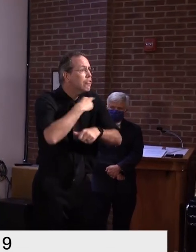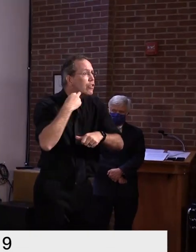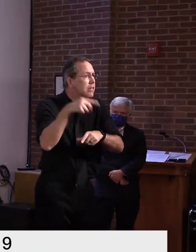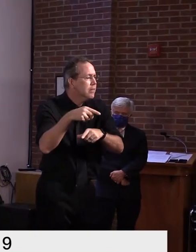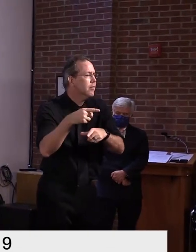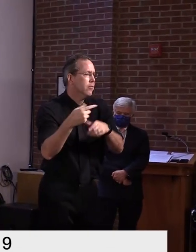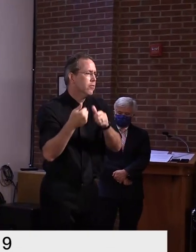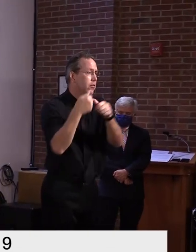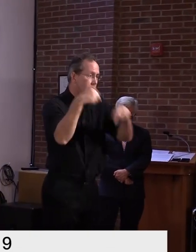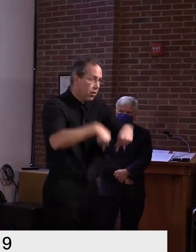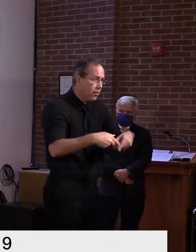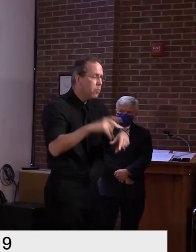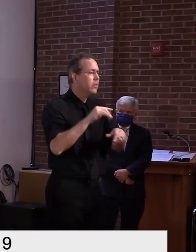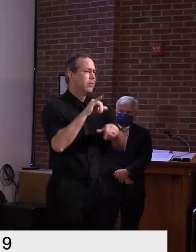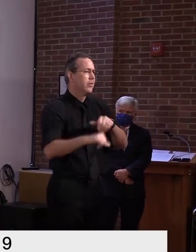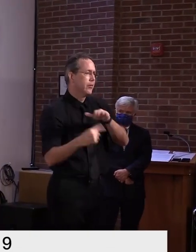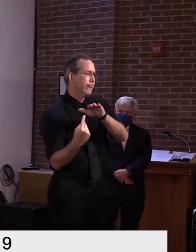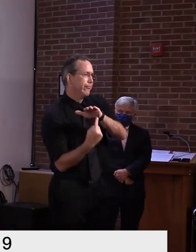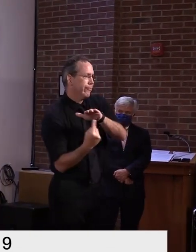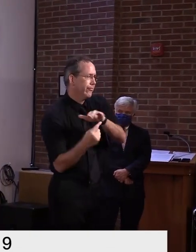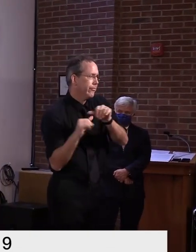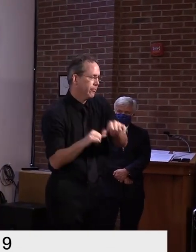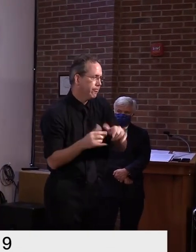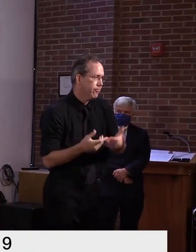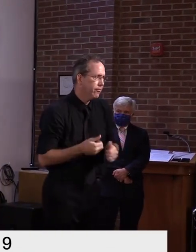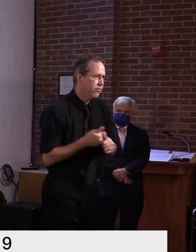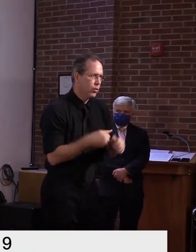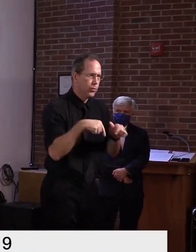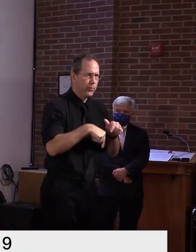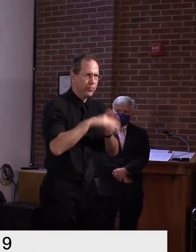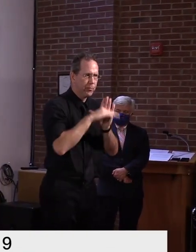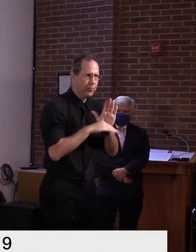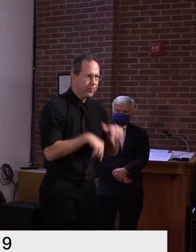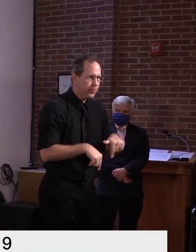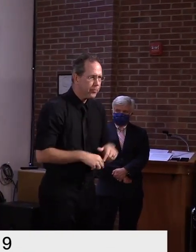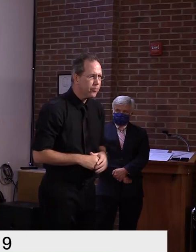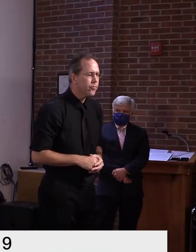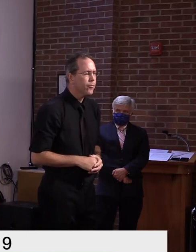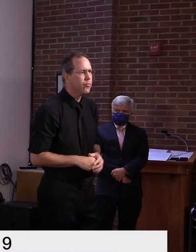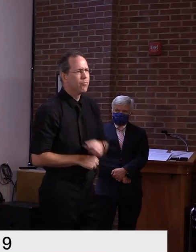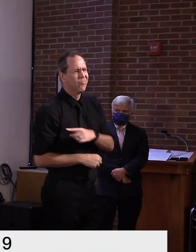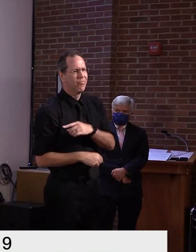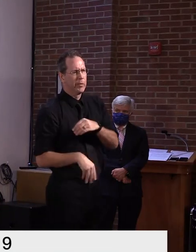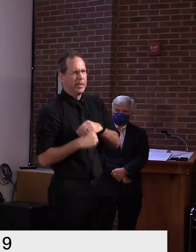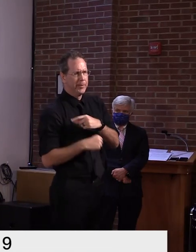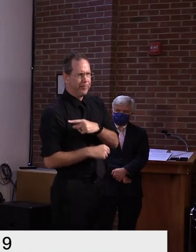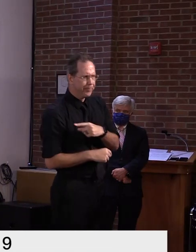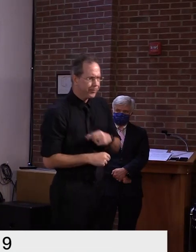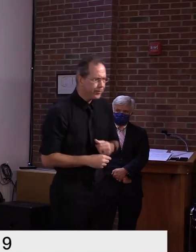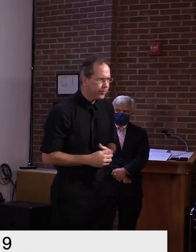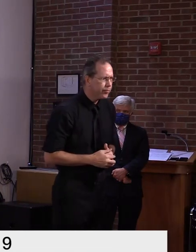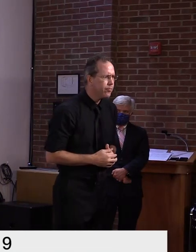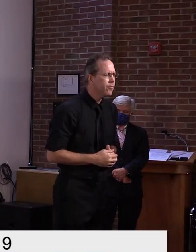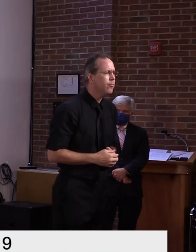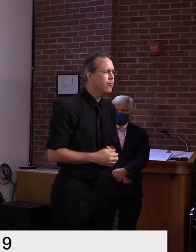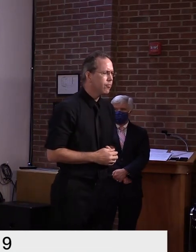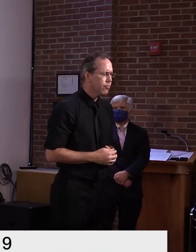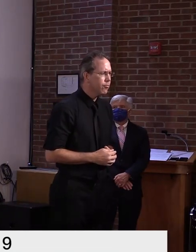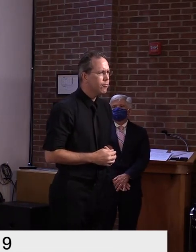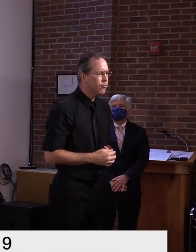And I'll just add to that that I really do think public health officials across the